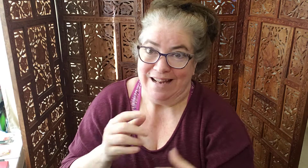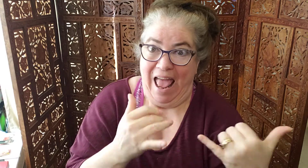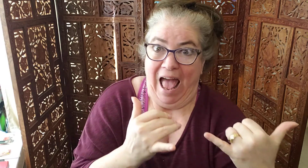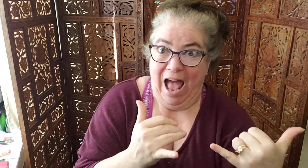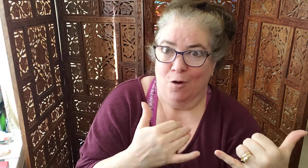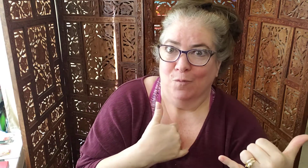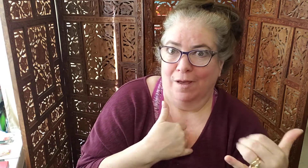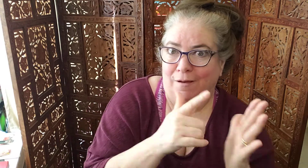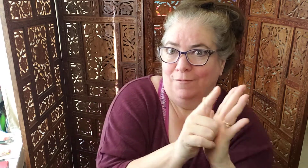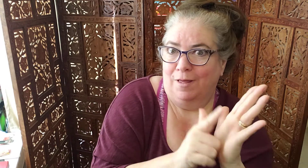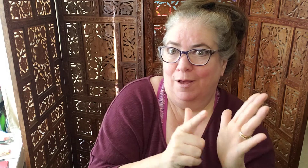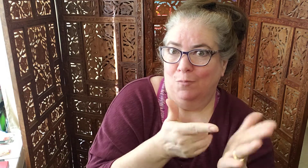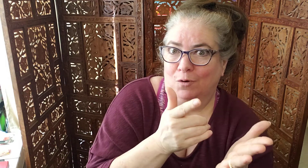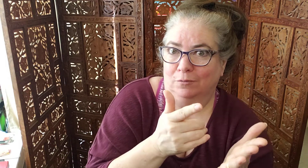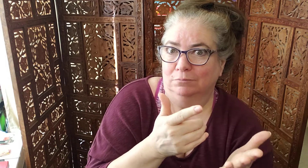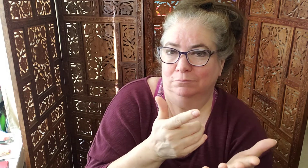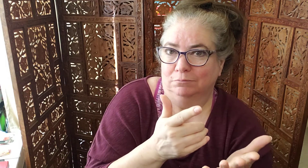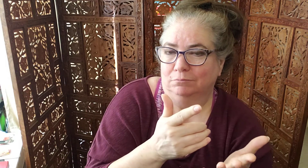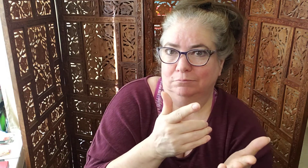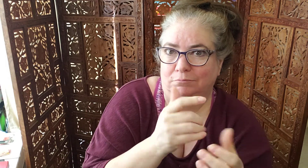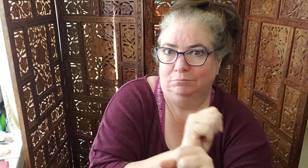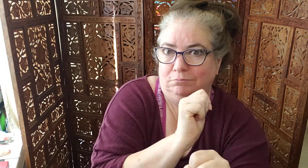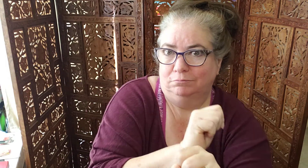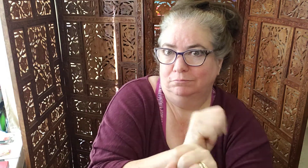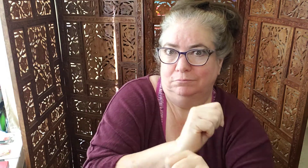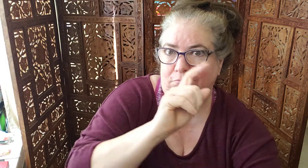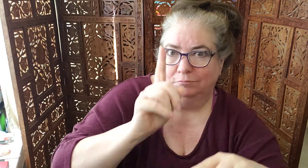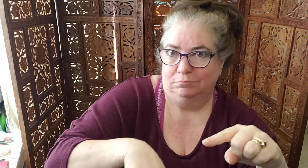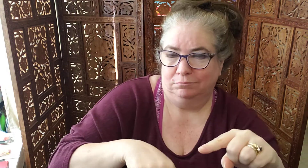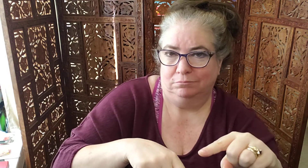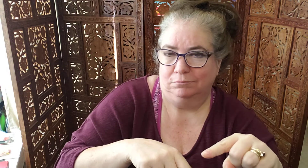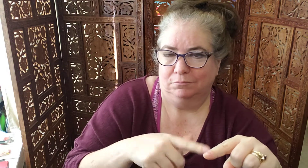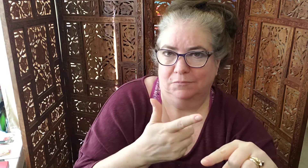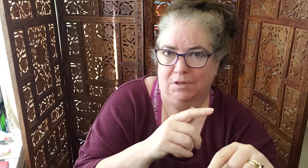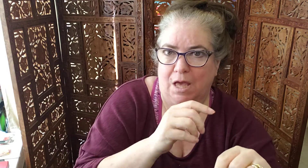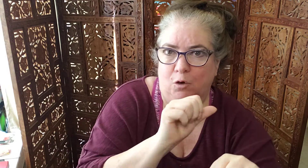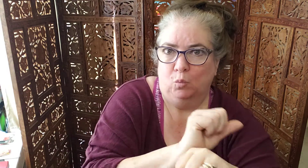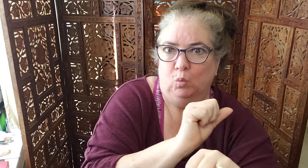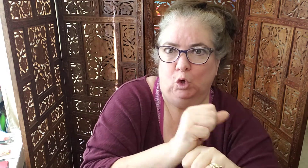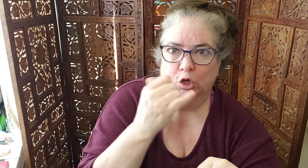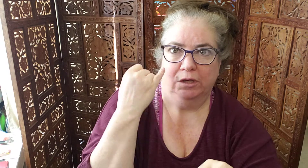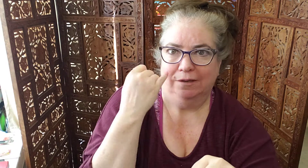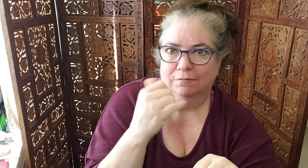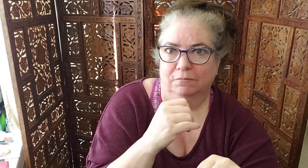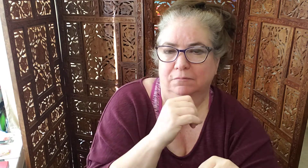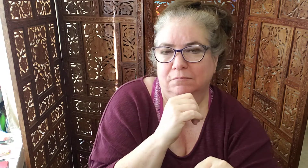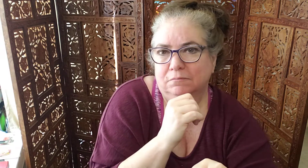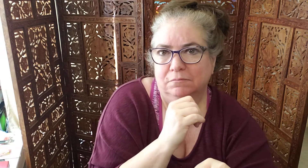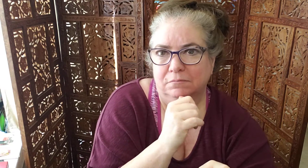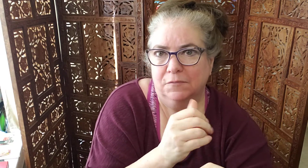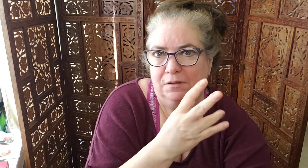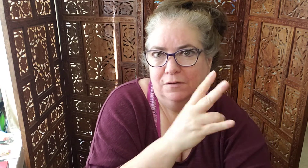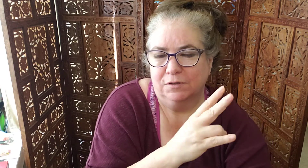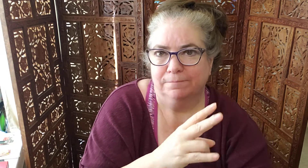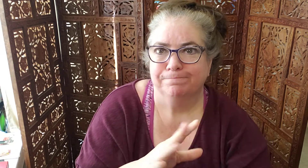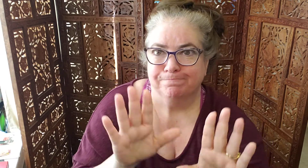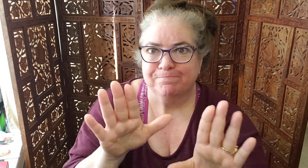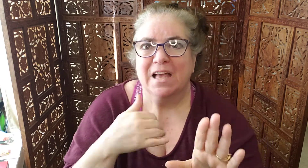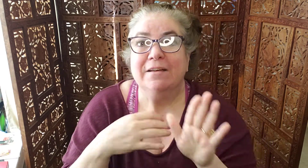You have to think of, well, let me give you an example. My sister-in-law was a New York City Rockette, and that was